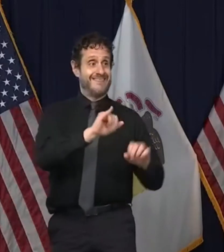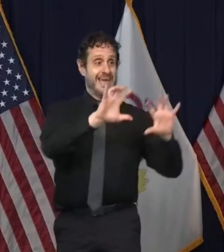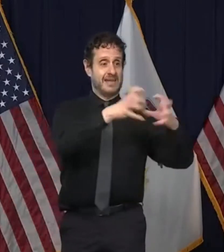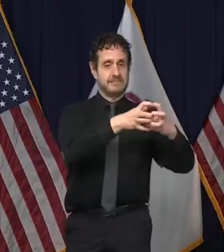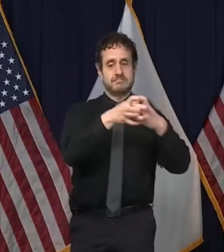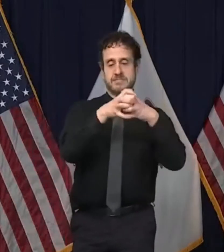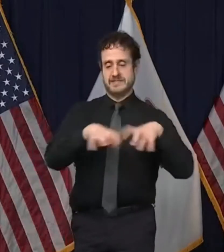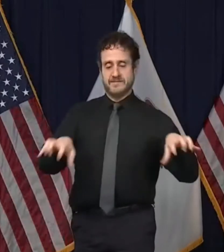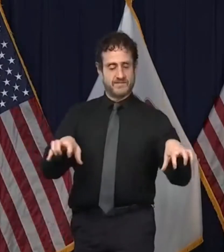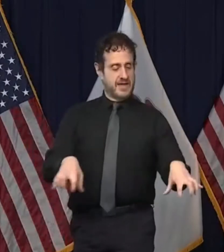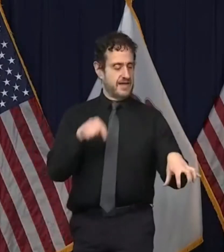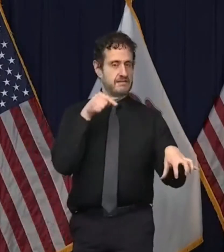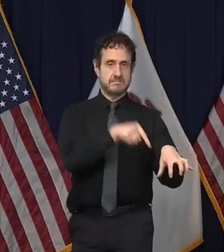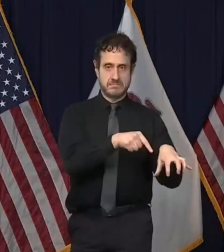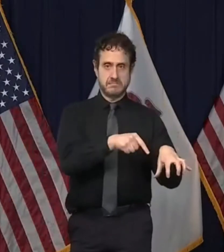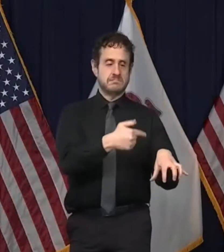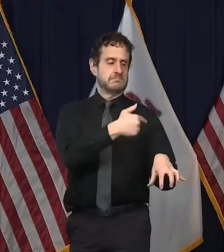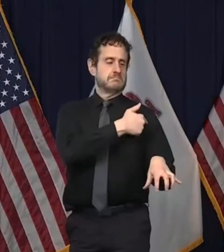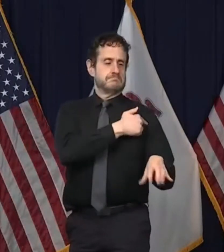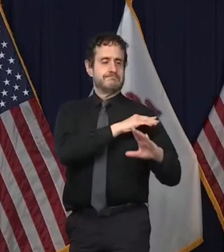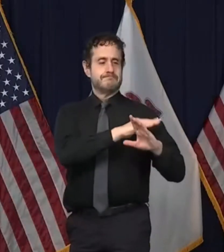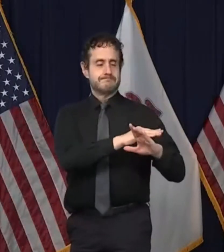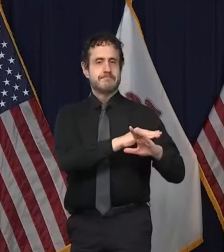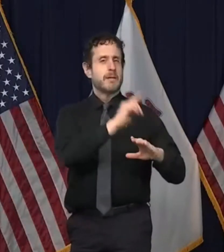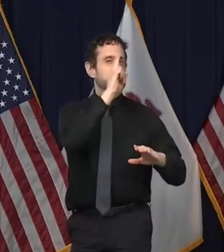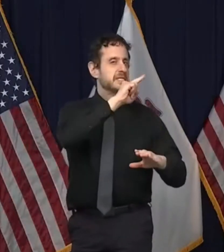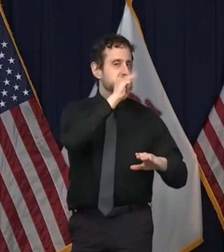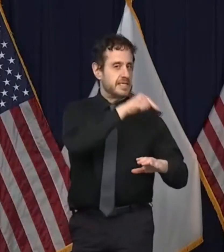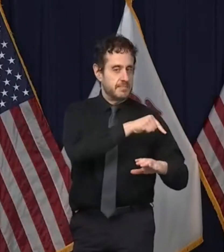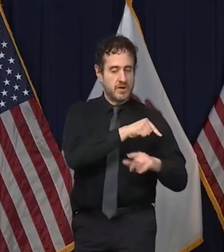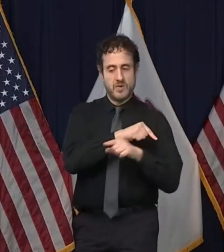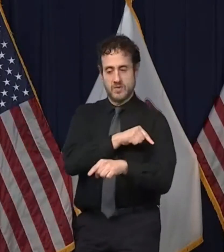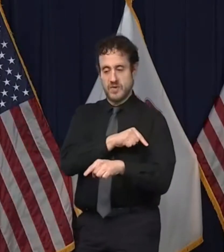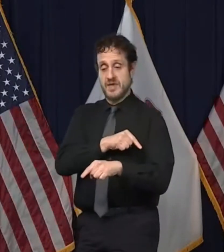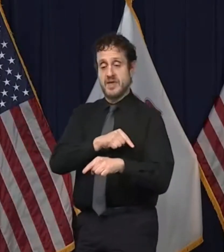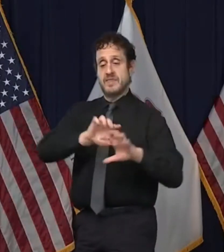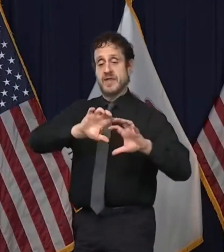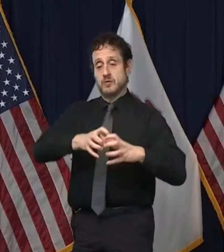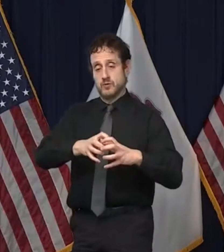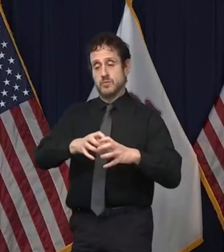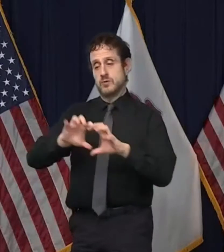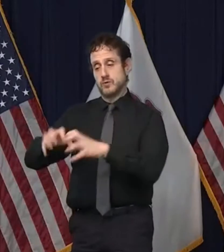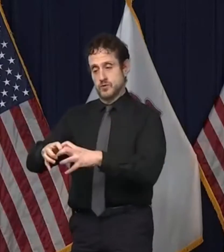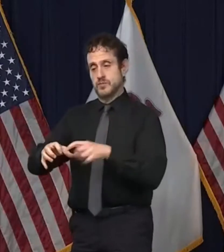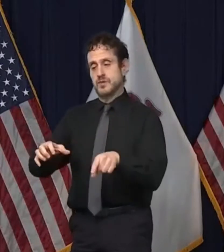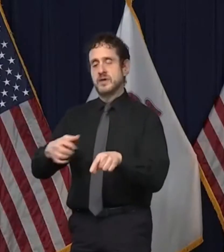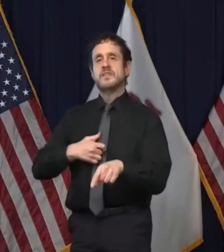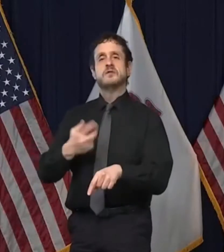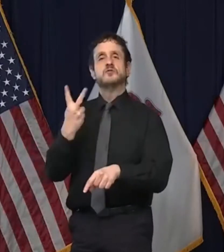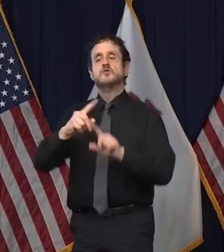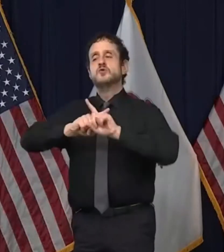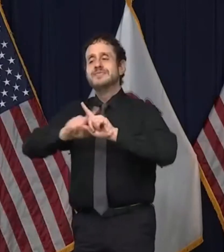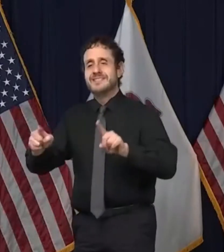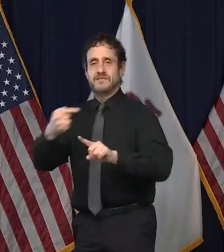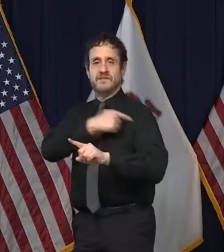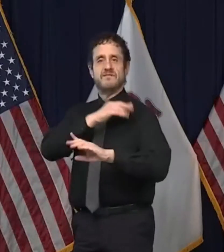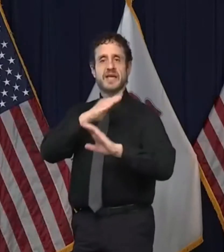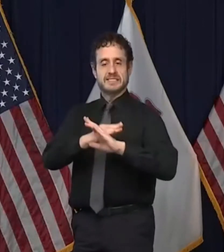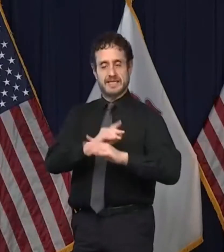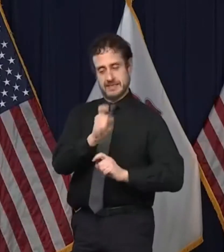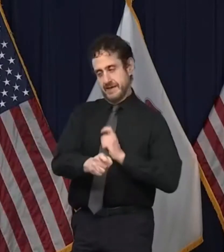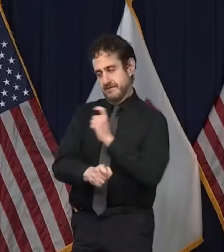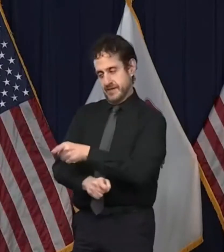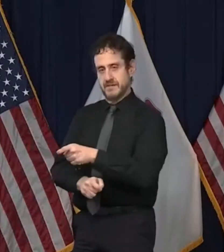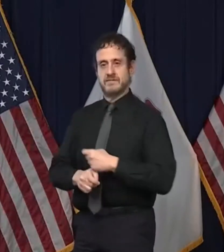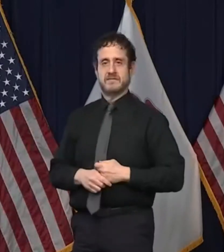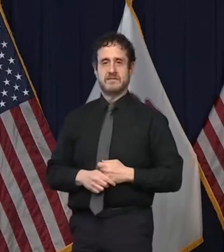placebo, and another group received one of 2 vaccine candidates. From there, researchers